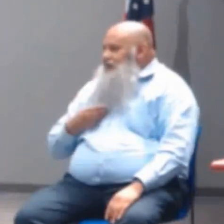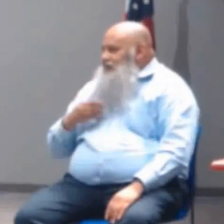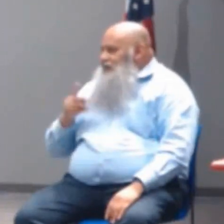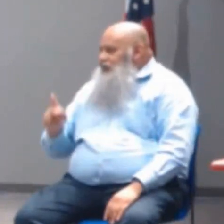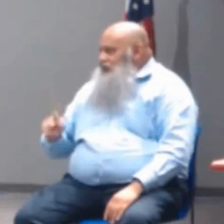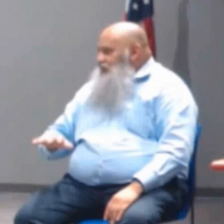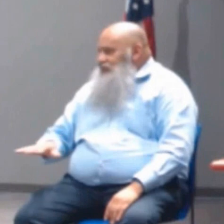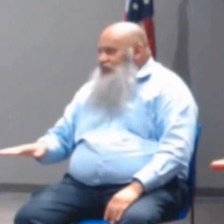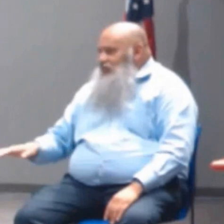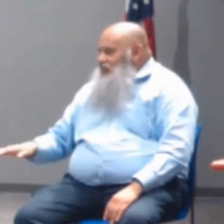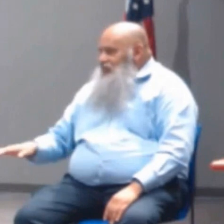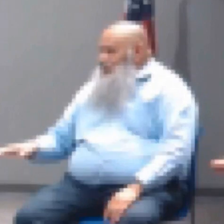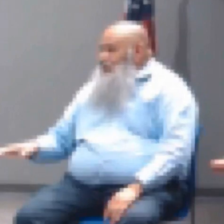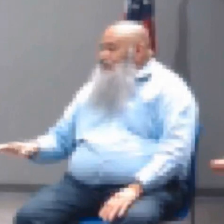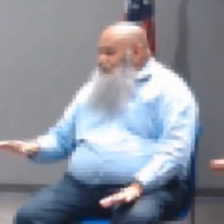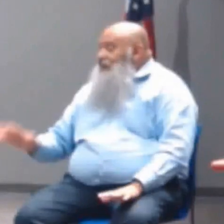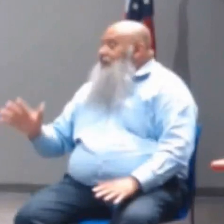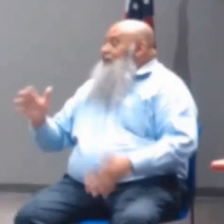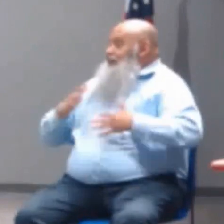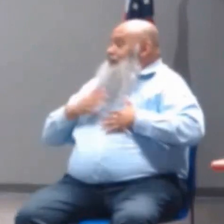story.